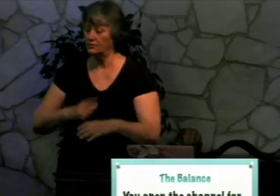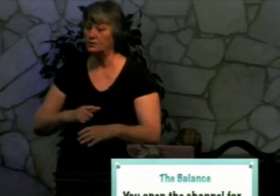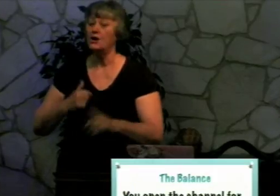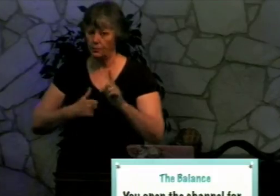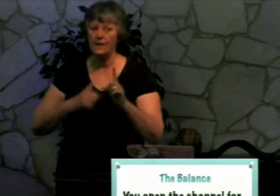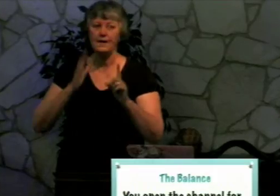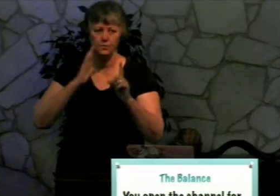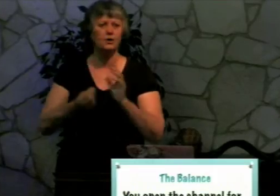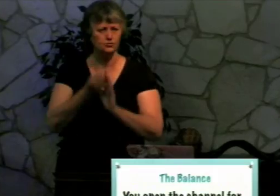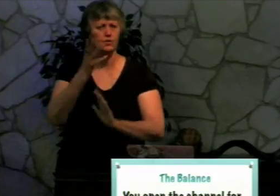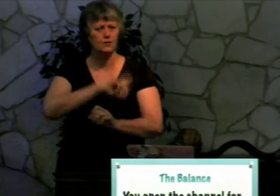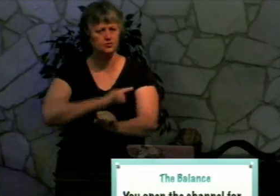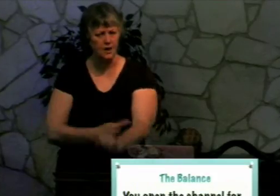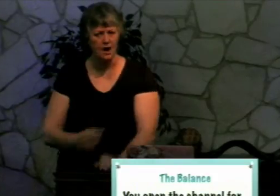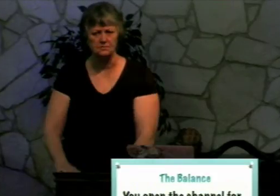Lord, we will grow strong.